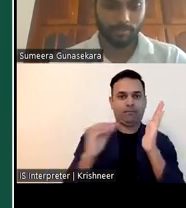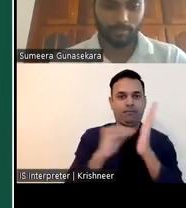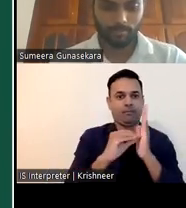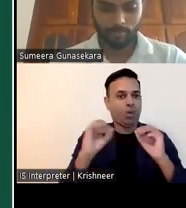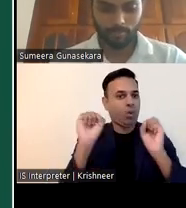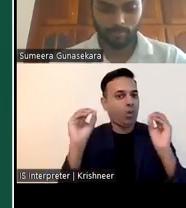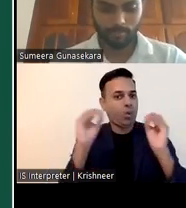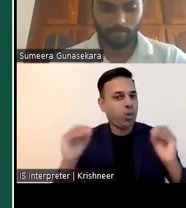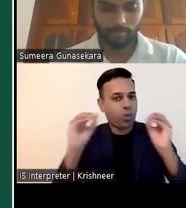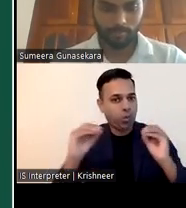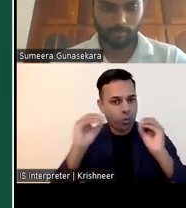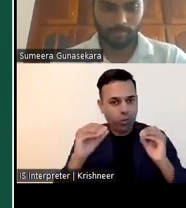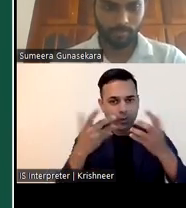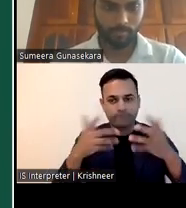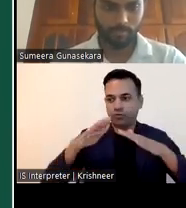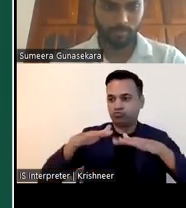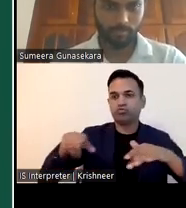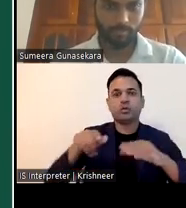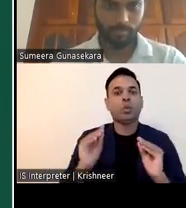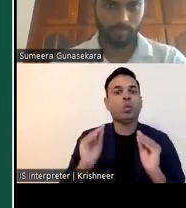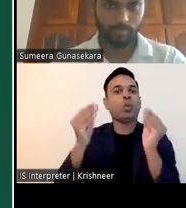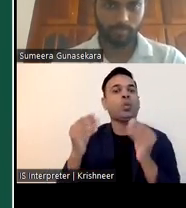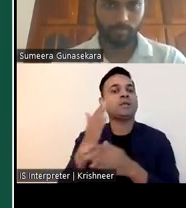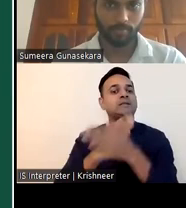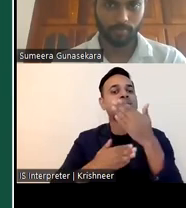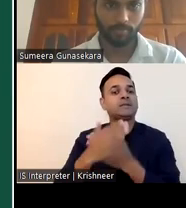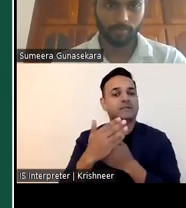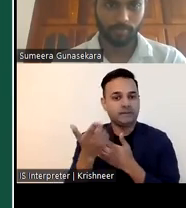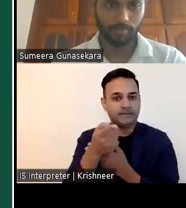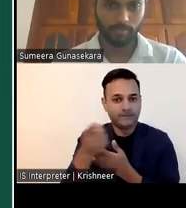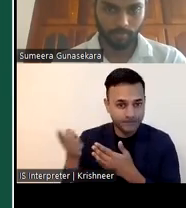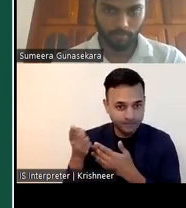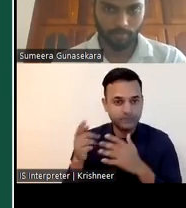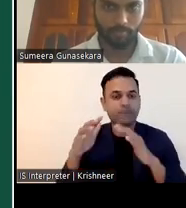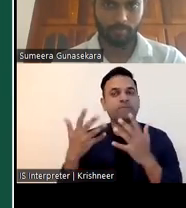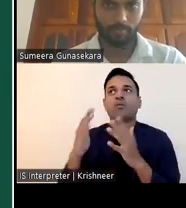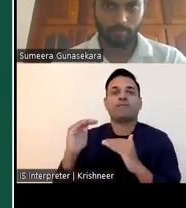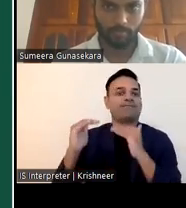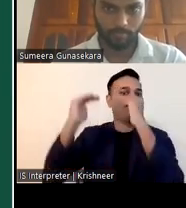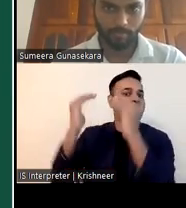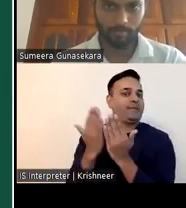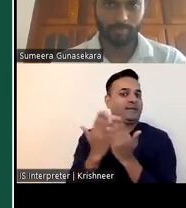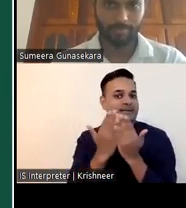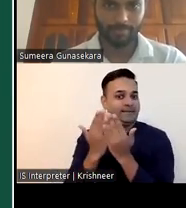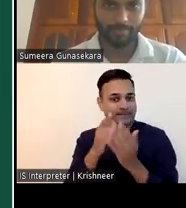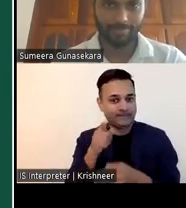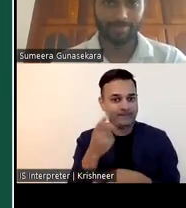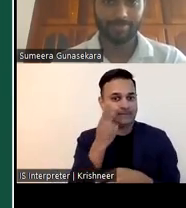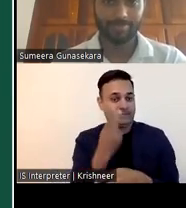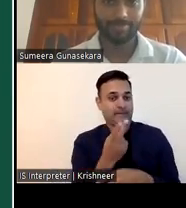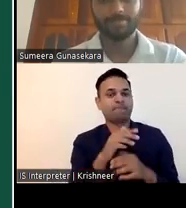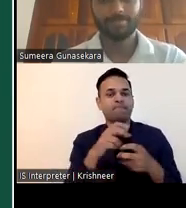these issues, we'll talk by our main speaker, Sumir, soon after myself. So next slide, please.